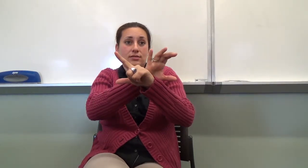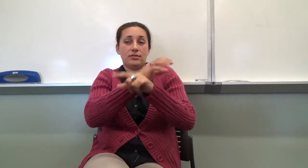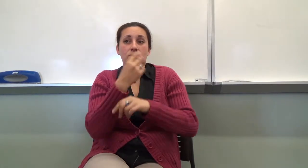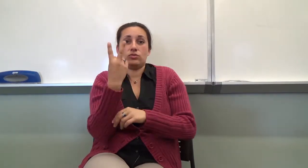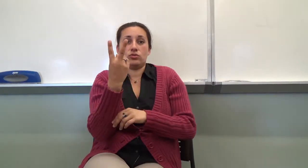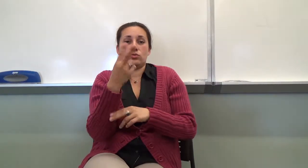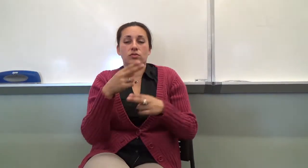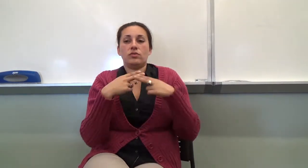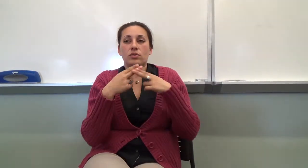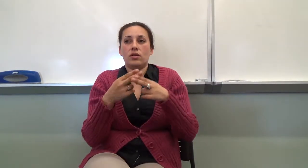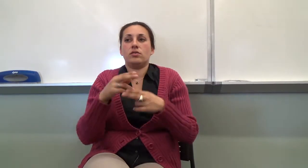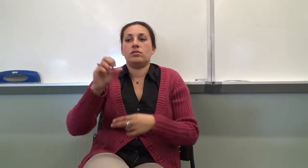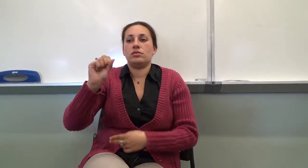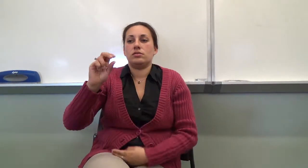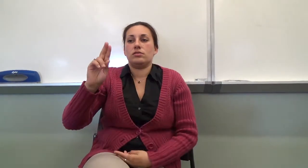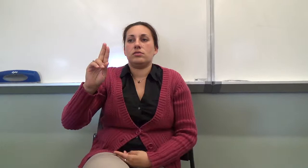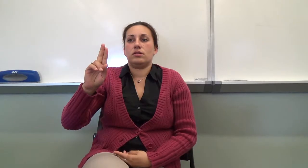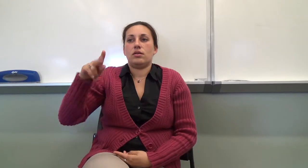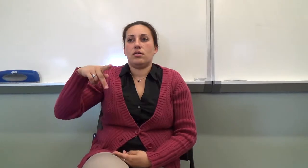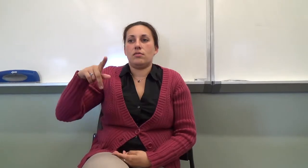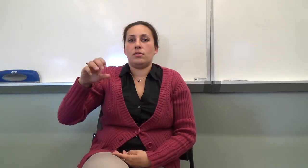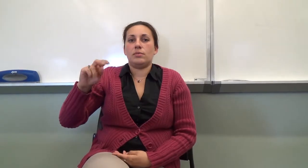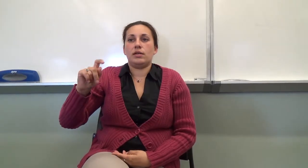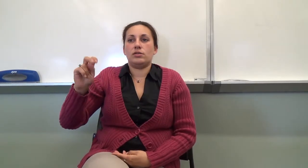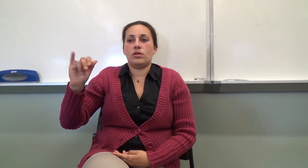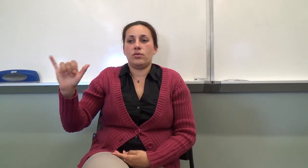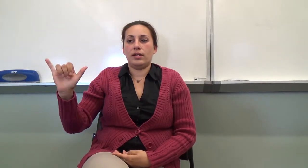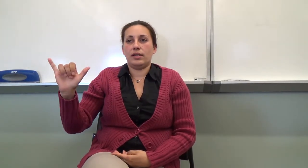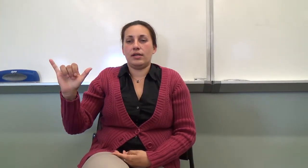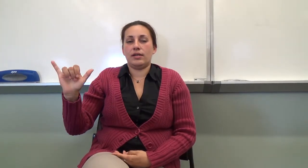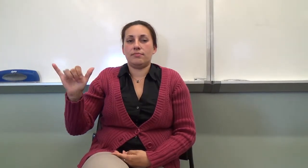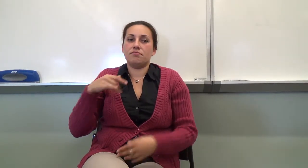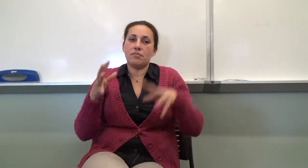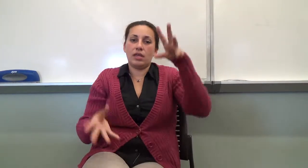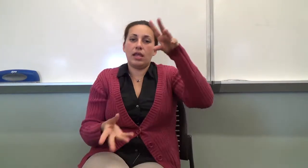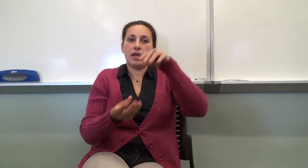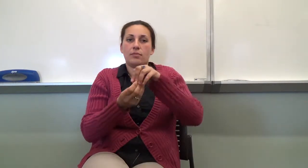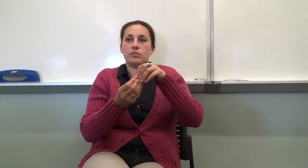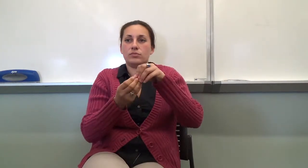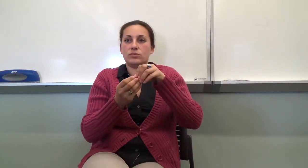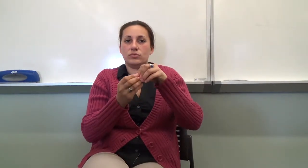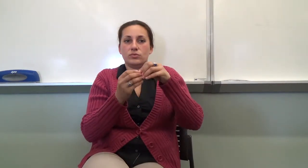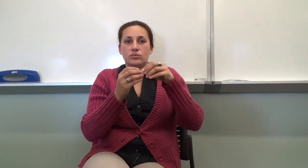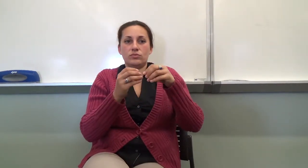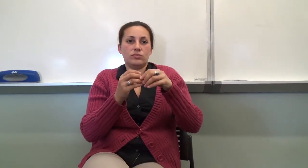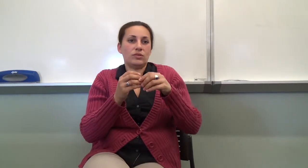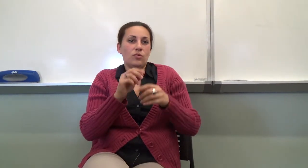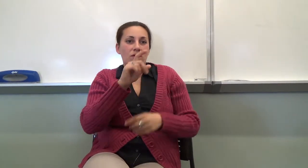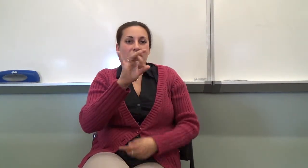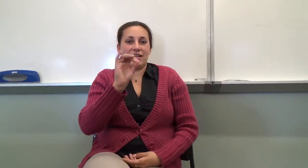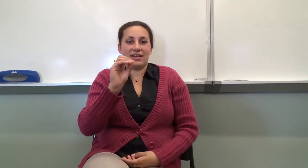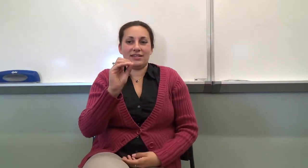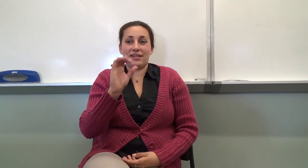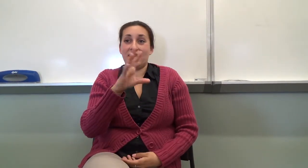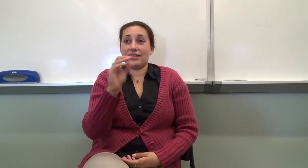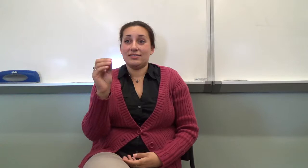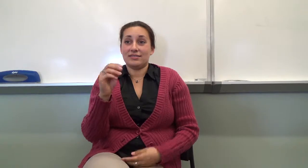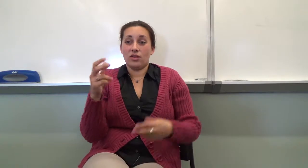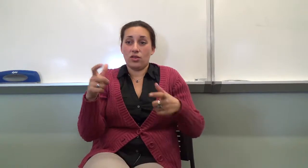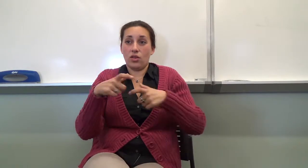called supplementary because they add up to 180. And another way of saying it is, the larger angle is the supplement of the